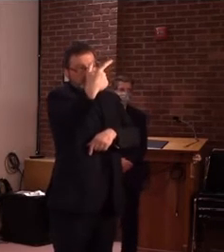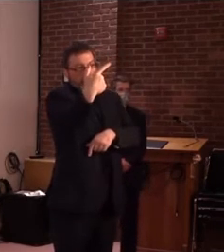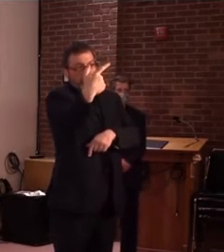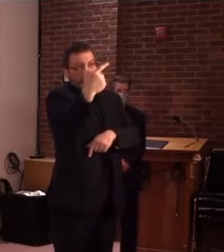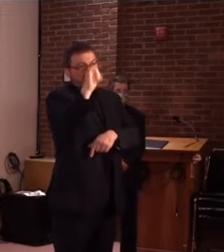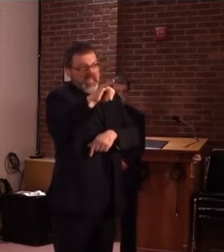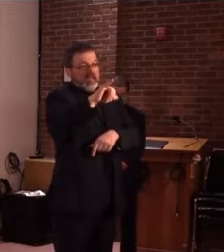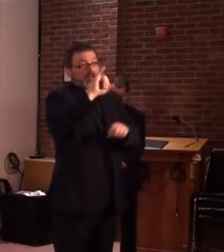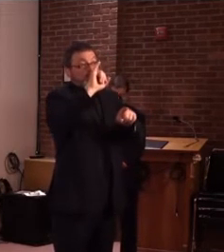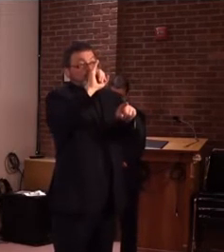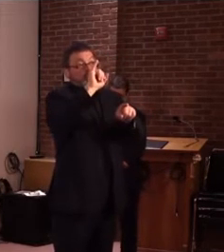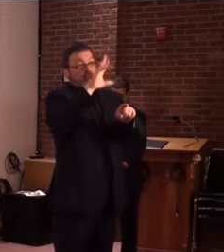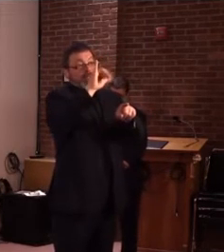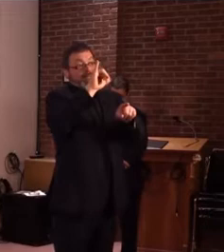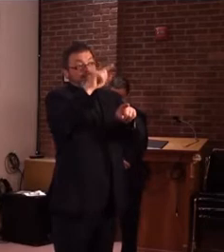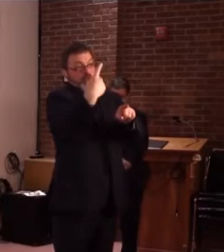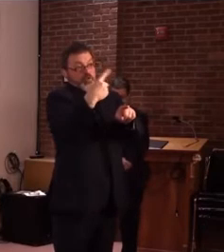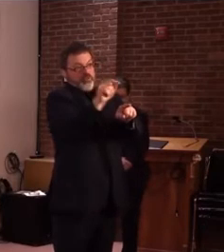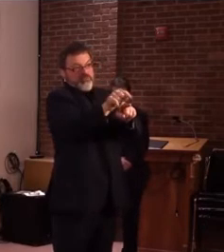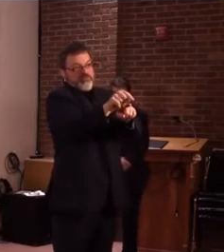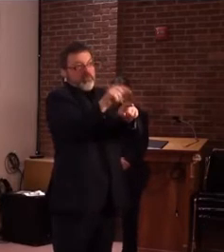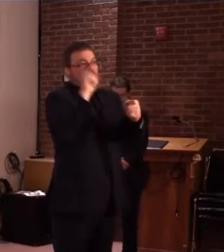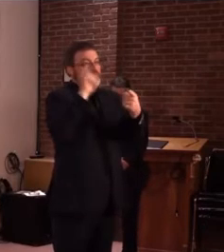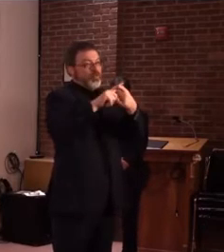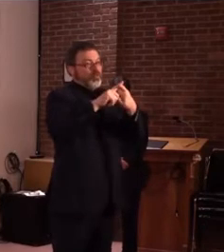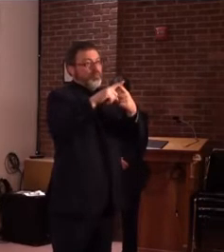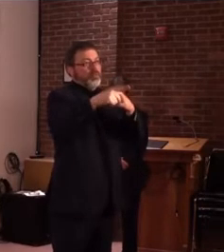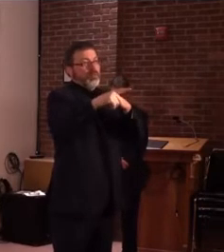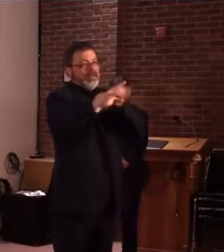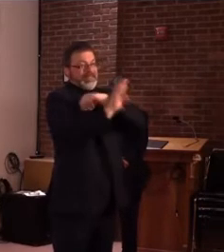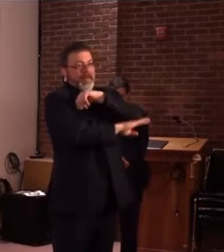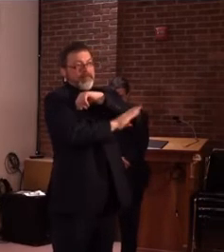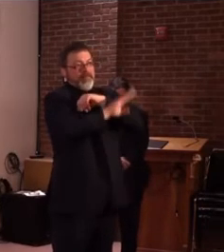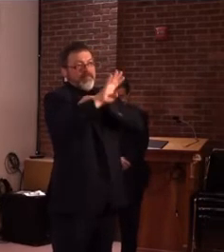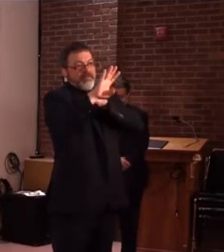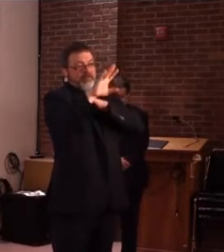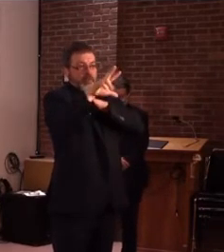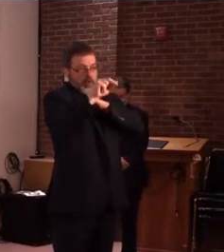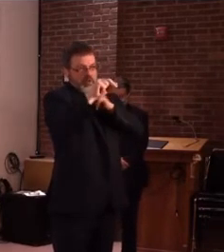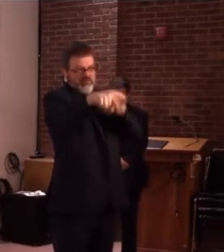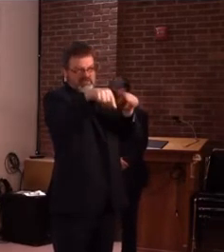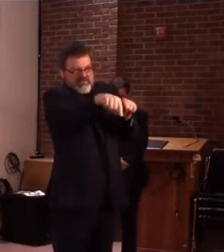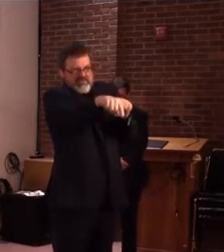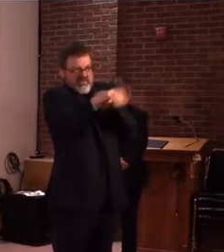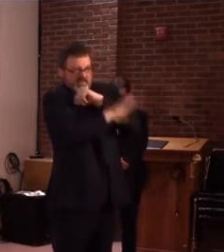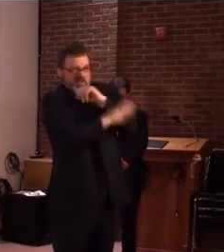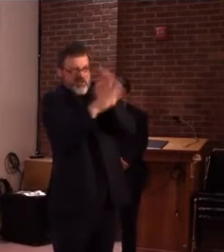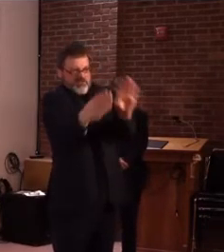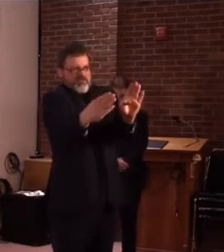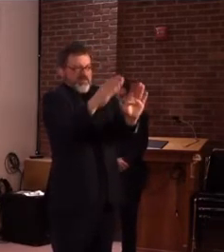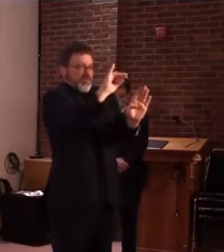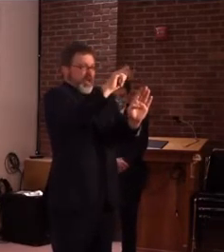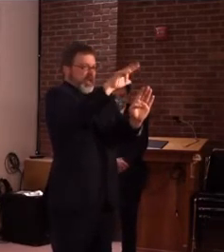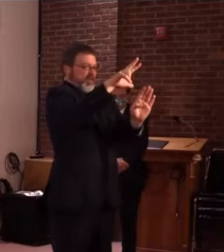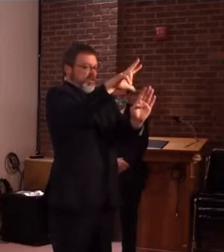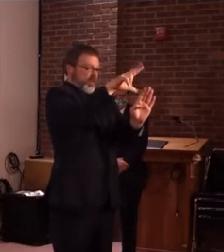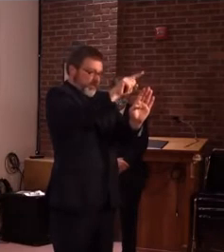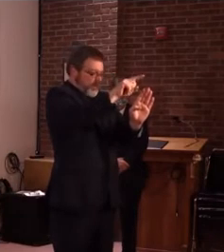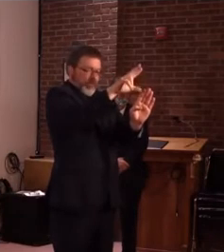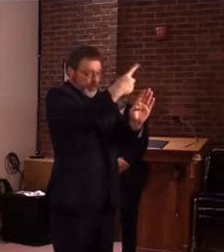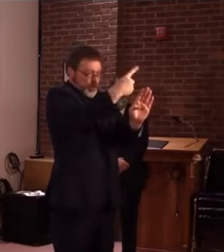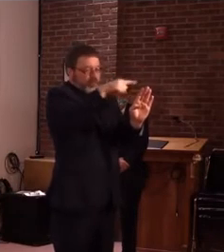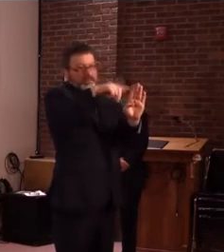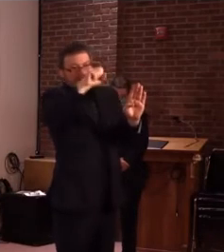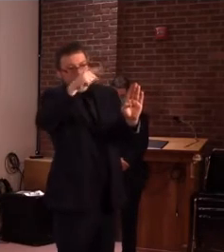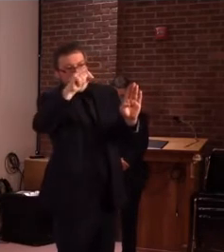through September 30. That budget has recommended a 2% decrease in expenditures